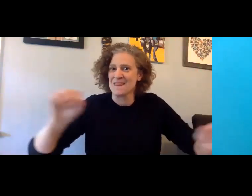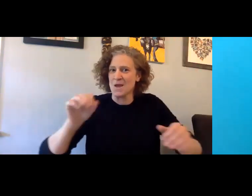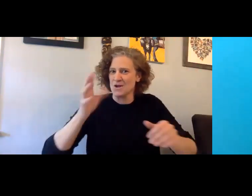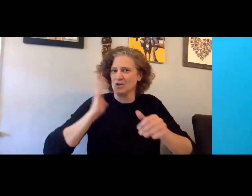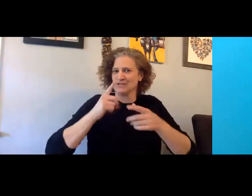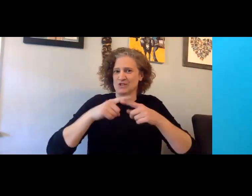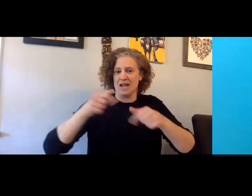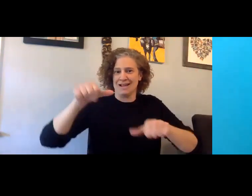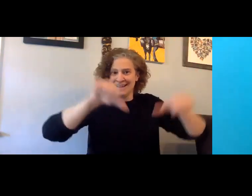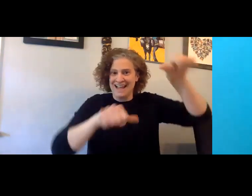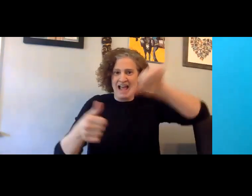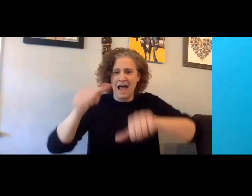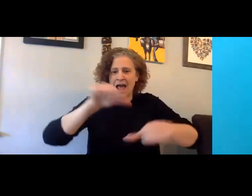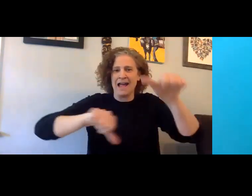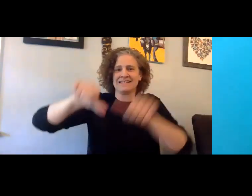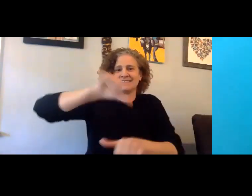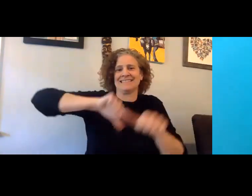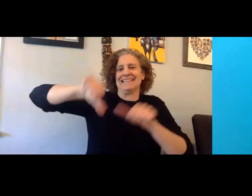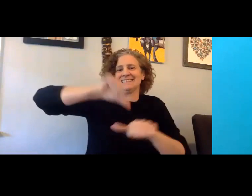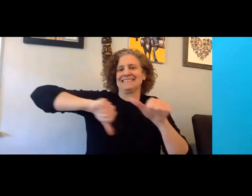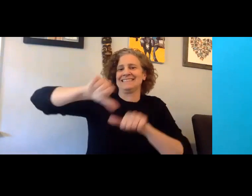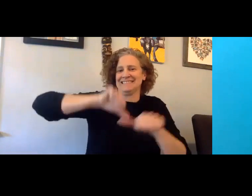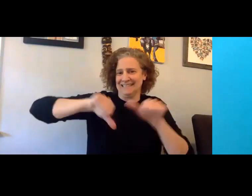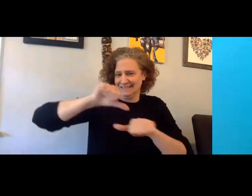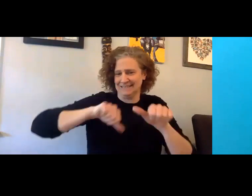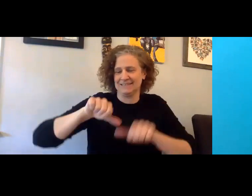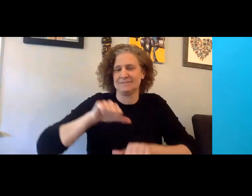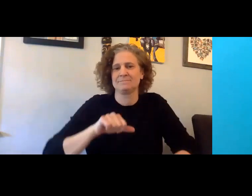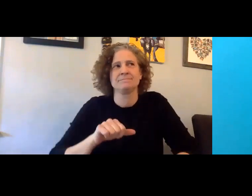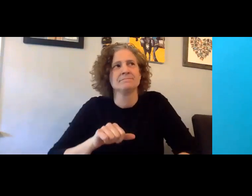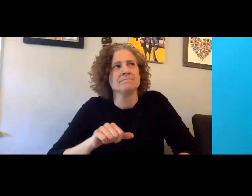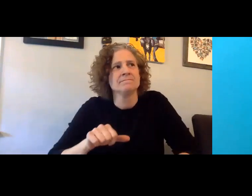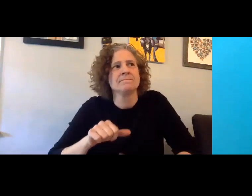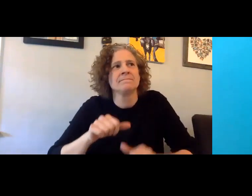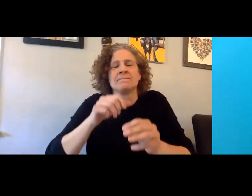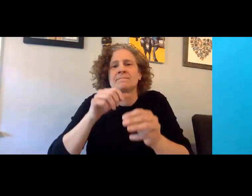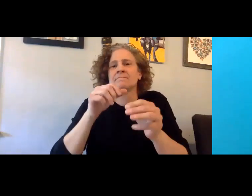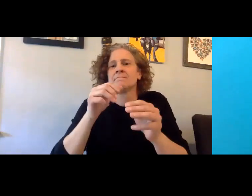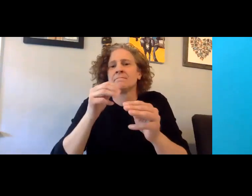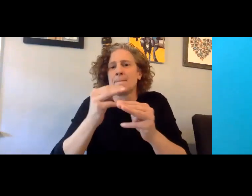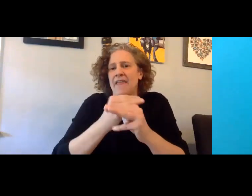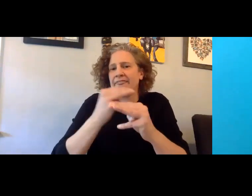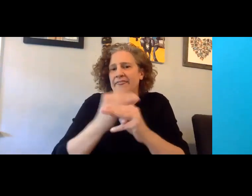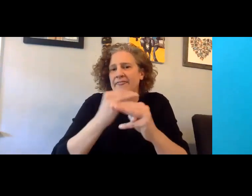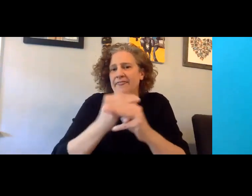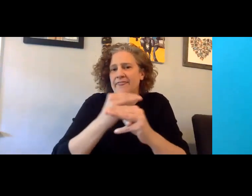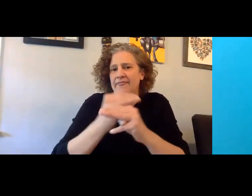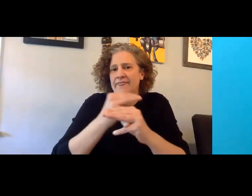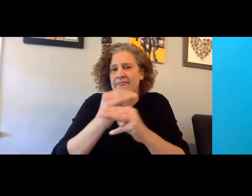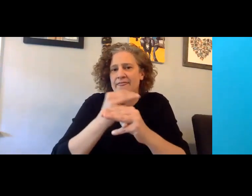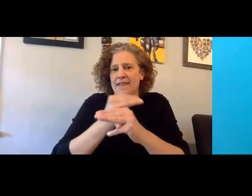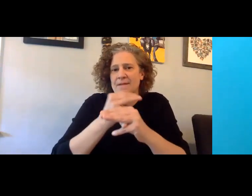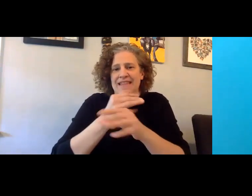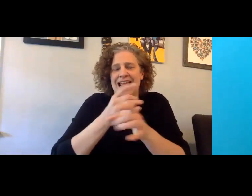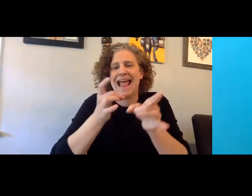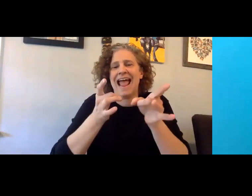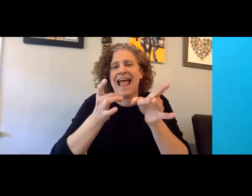experiment. Yeah, so that comes from pouring things, science.